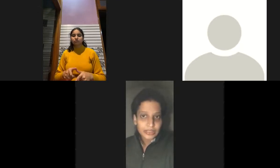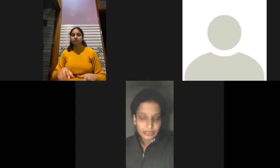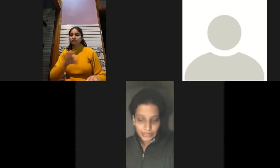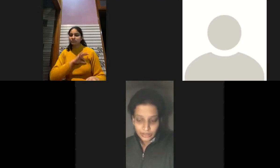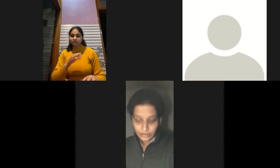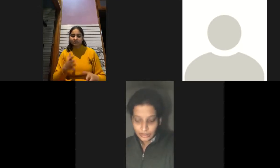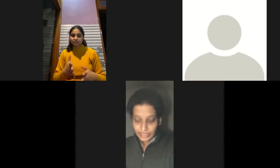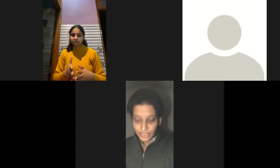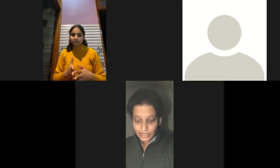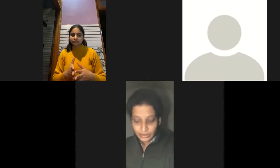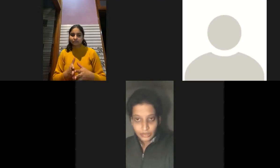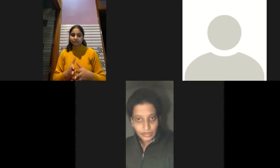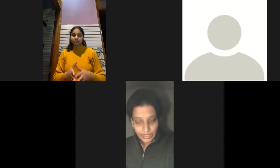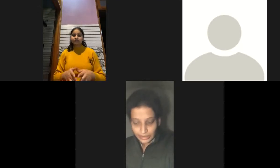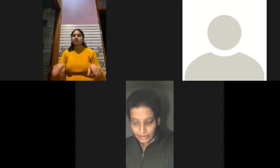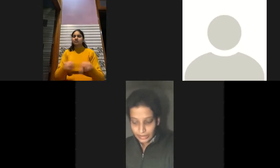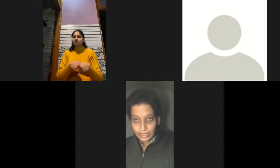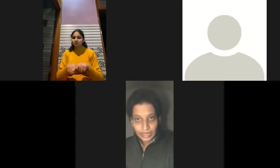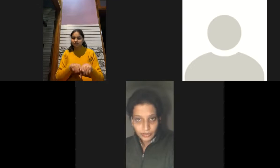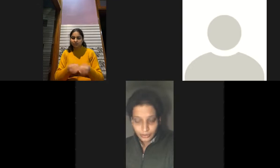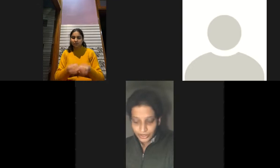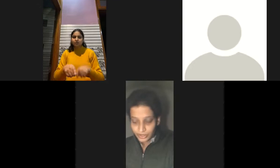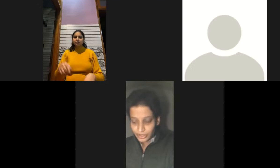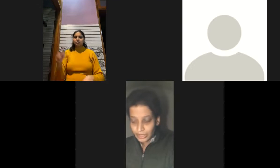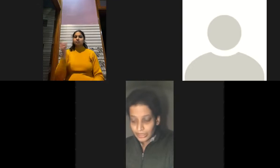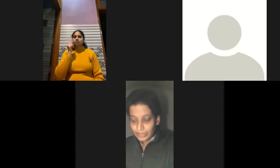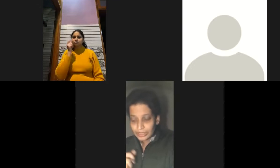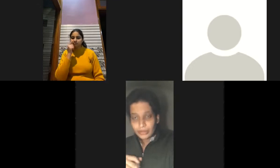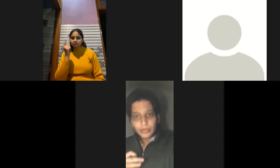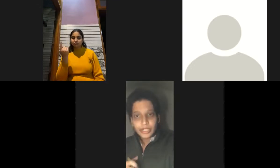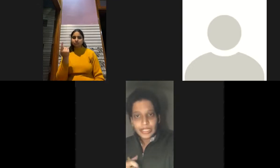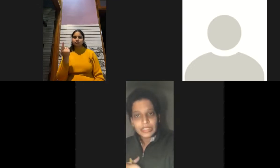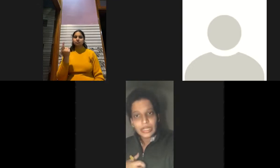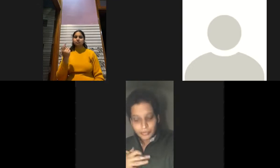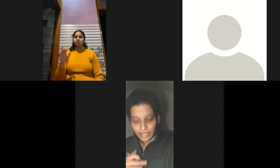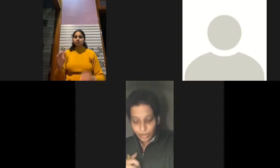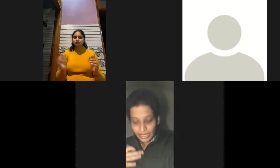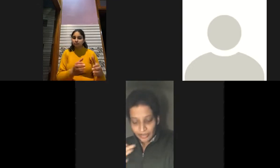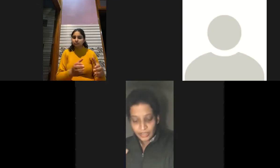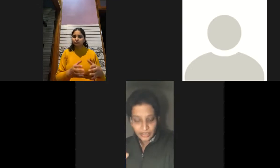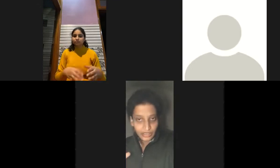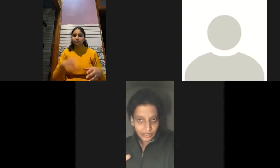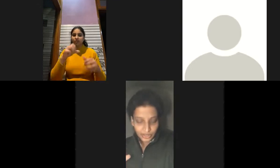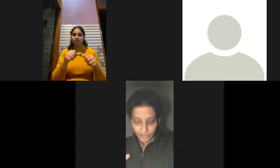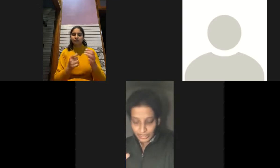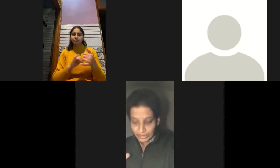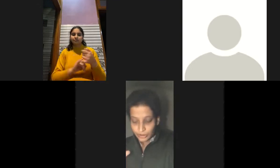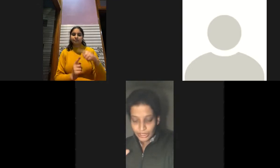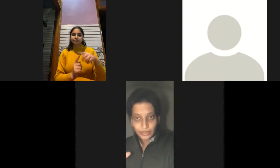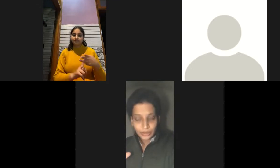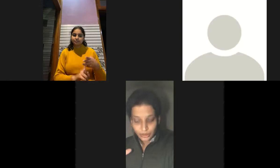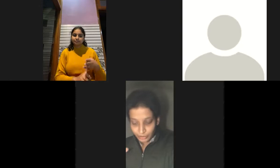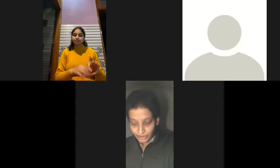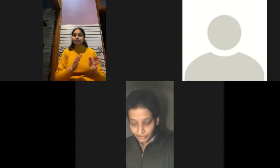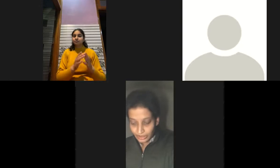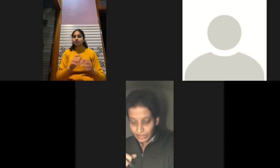other distinctions like gender, race, and caste from literature, disabled body has been ever present in literature as contrast